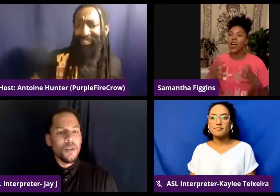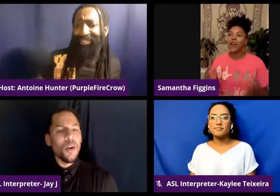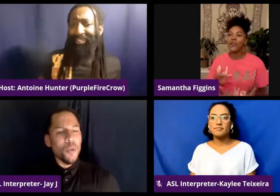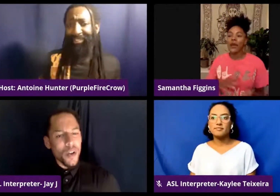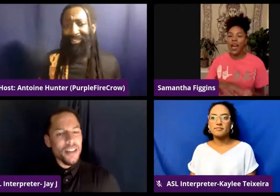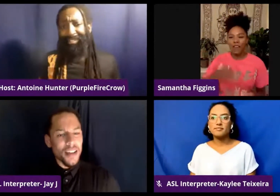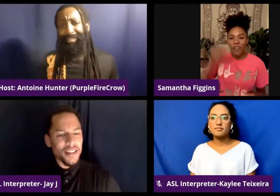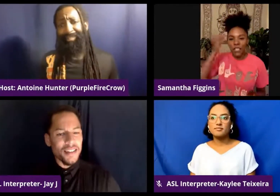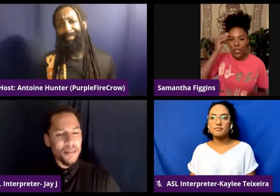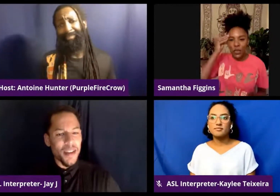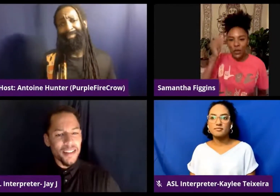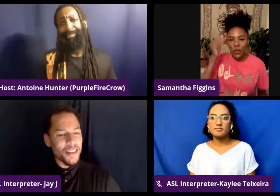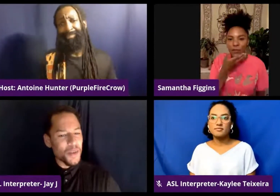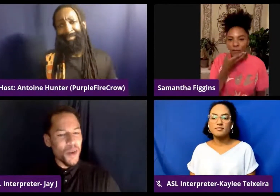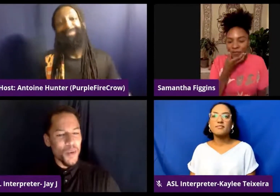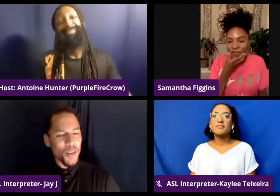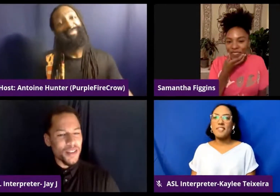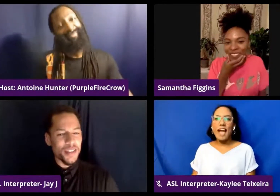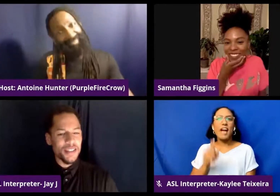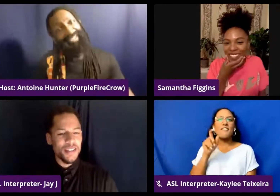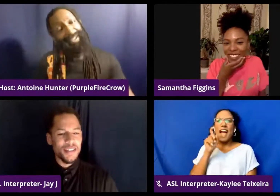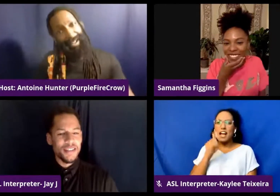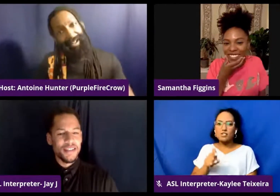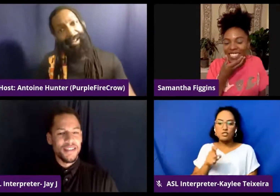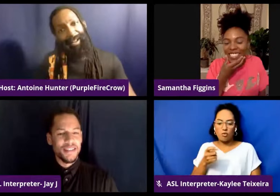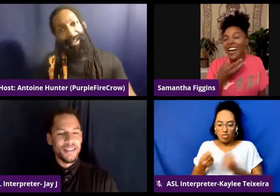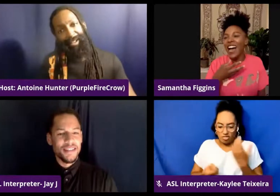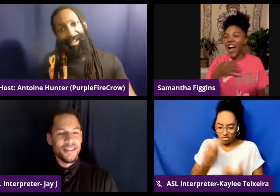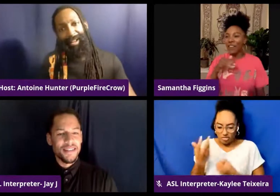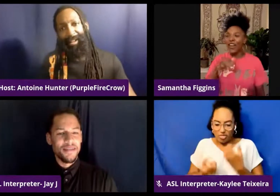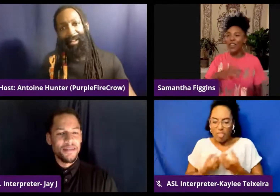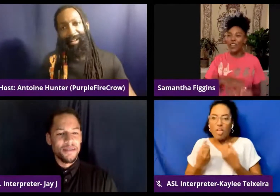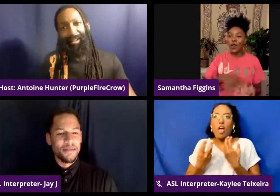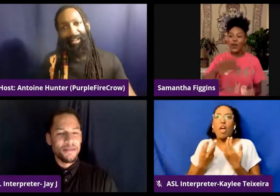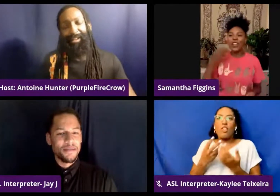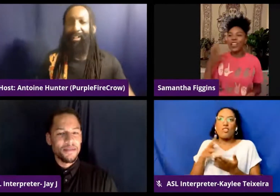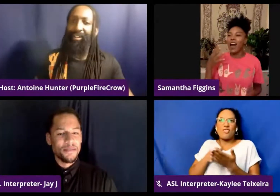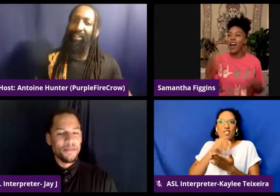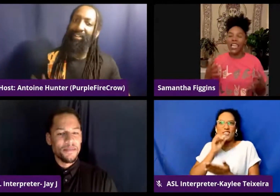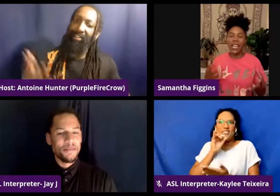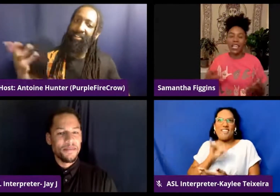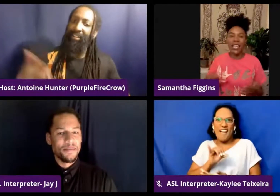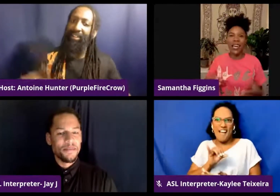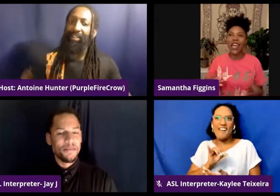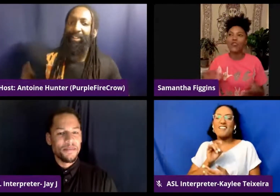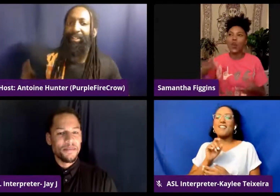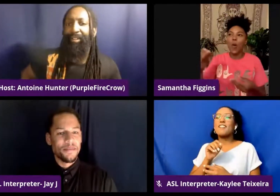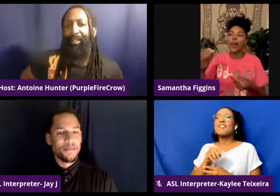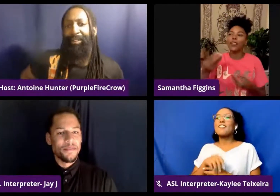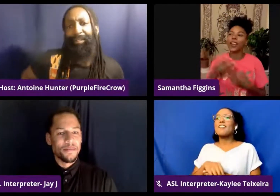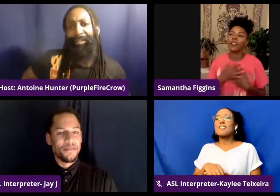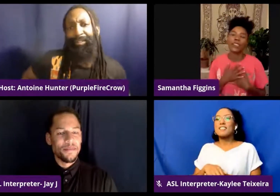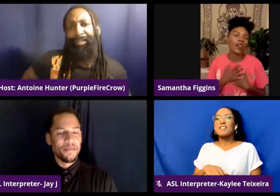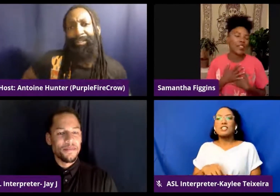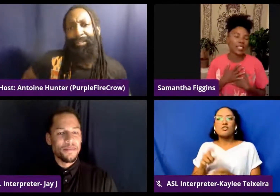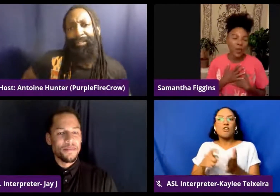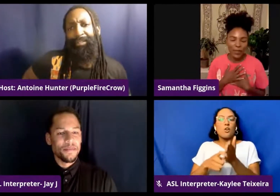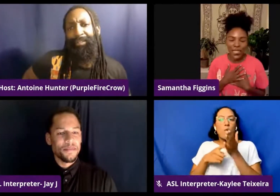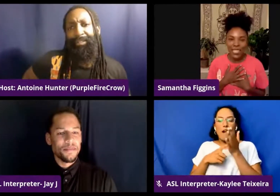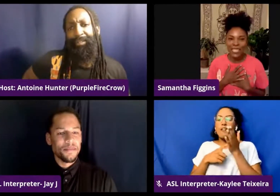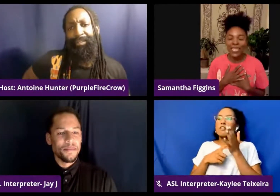That's a lot. You are with us, Samantha. You are with us. Yeah, I've had to learn a lot, and it has required a